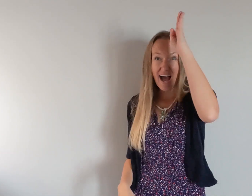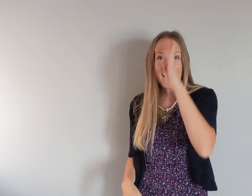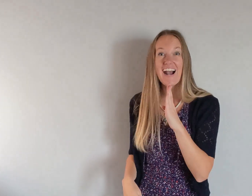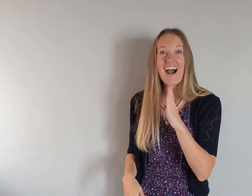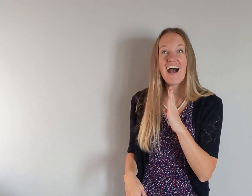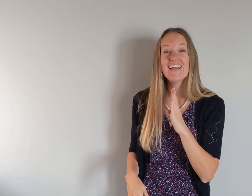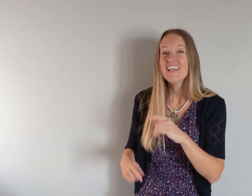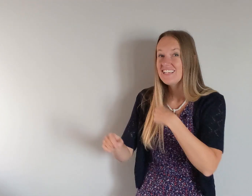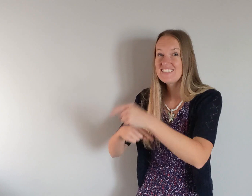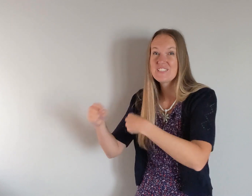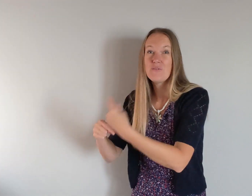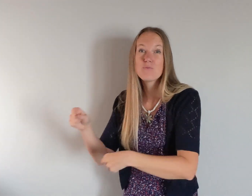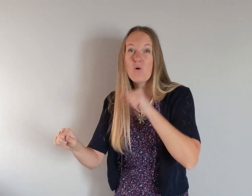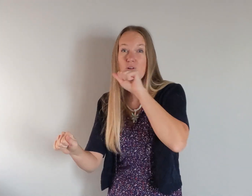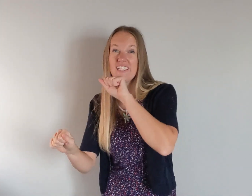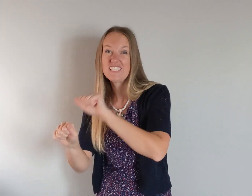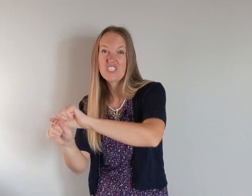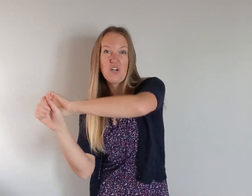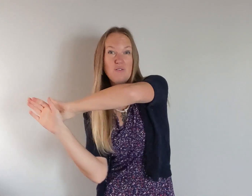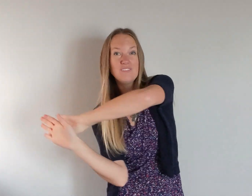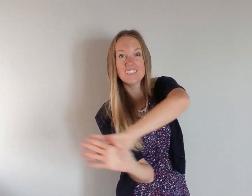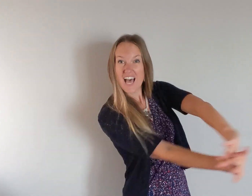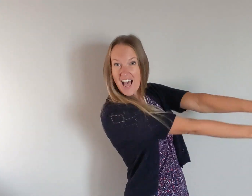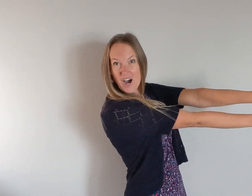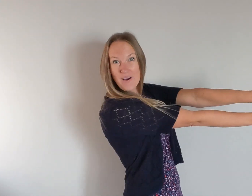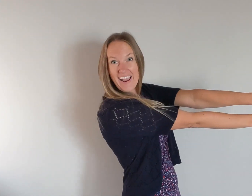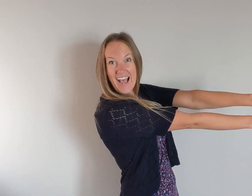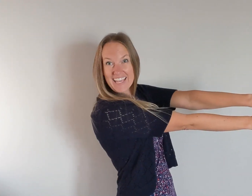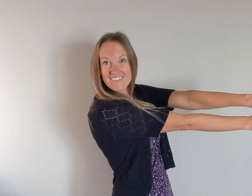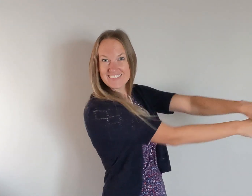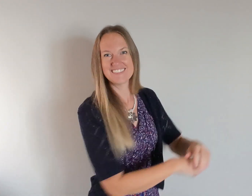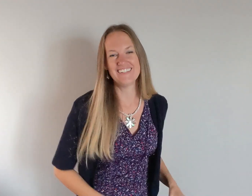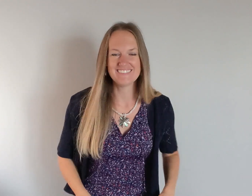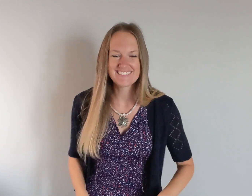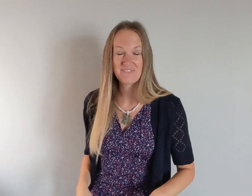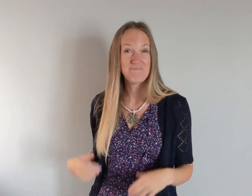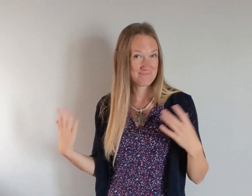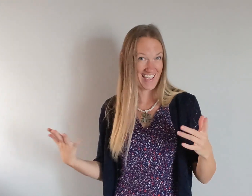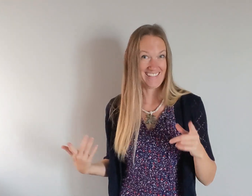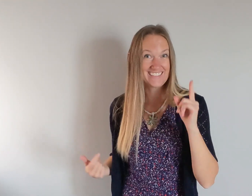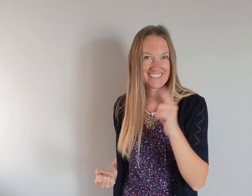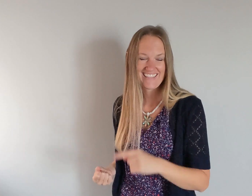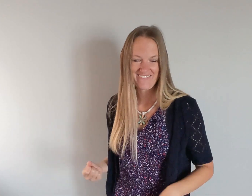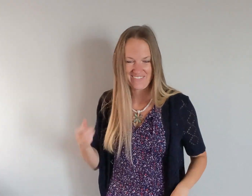My God is still rolling stones away. Adios, stones. Okay, let's try that from the